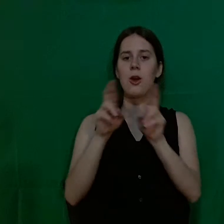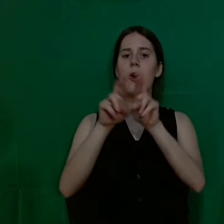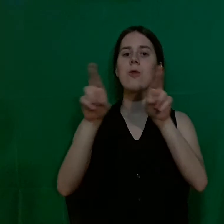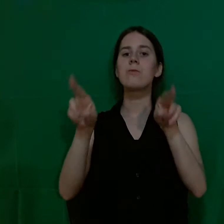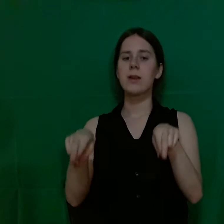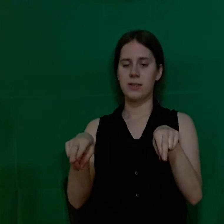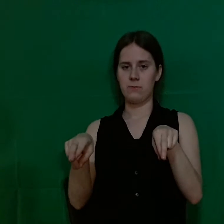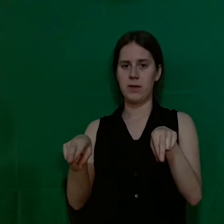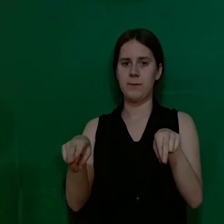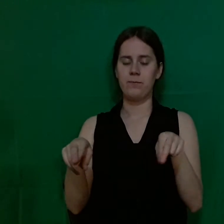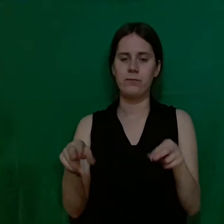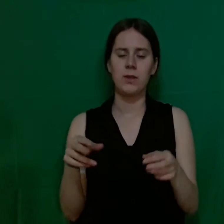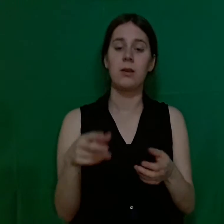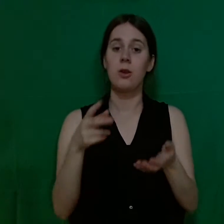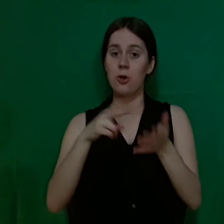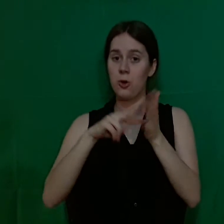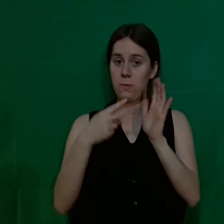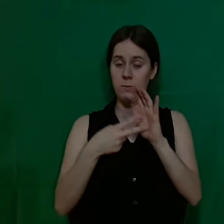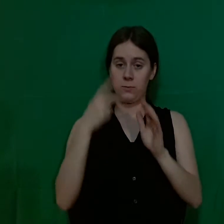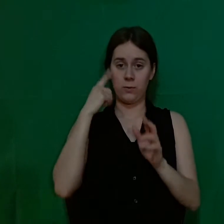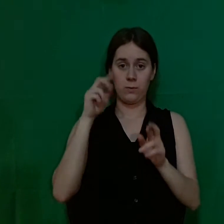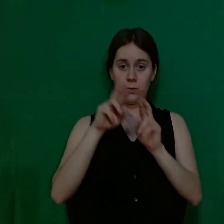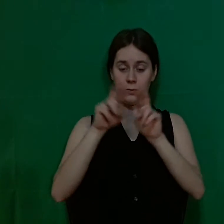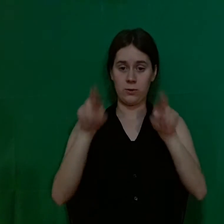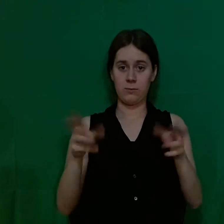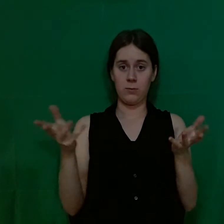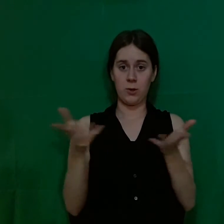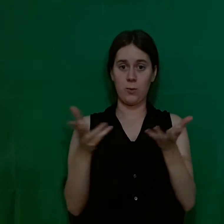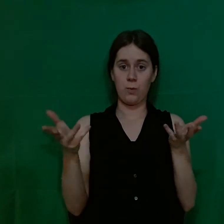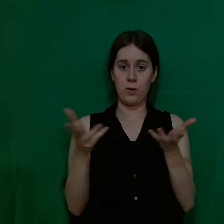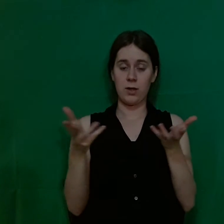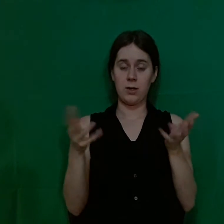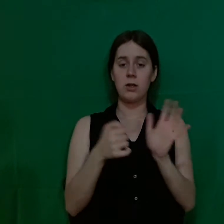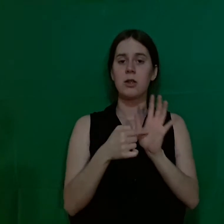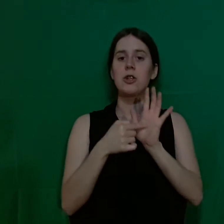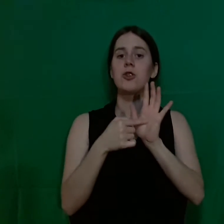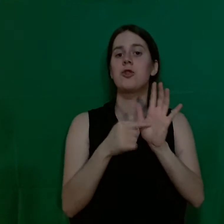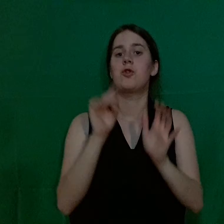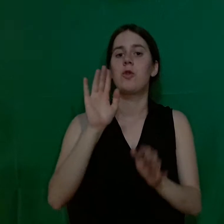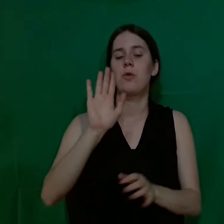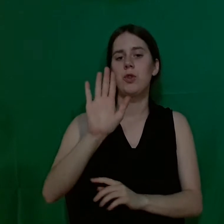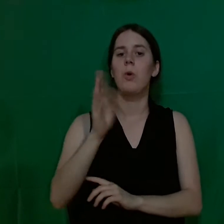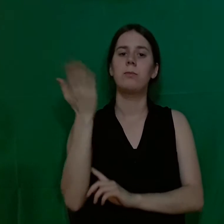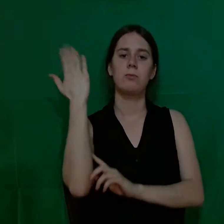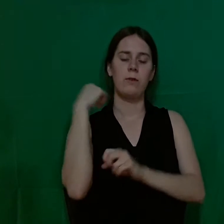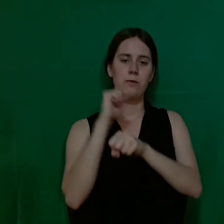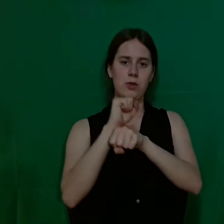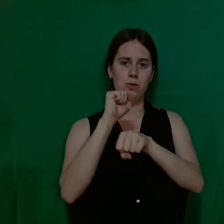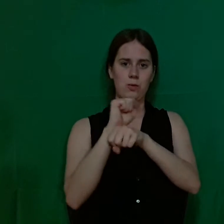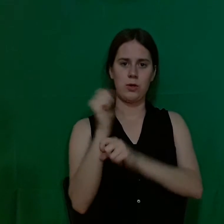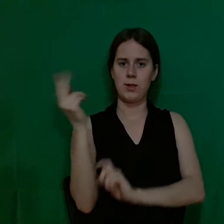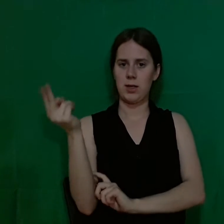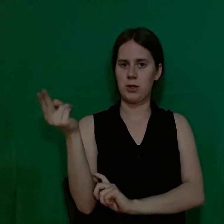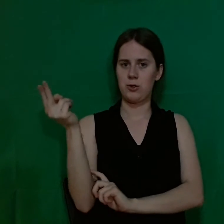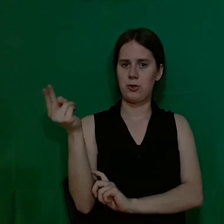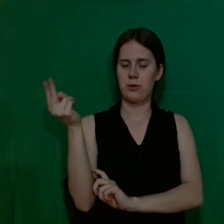informative work or education history. This is created to pique the interest of the employer to eventually